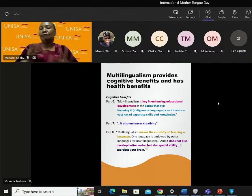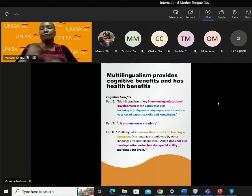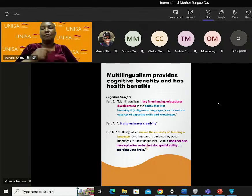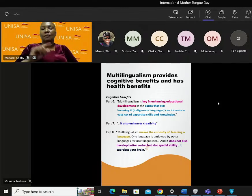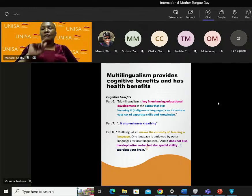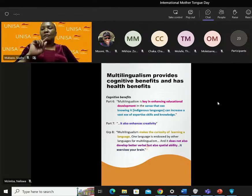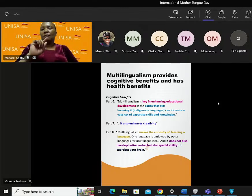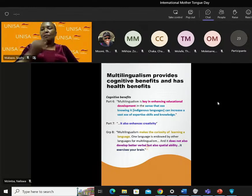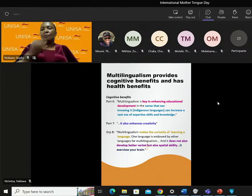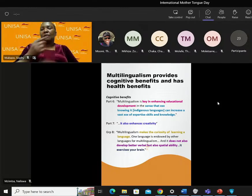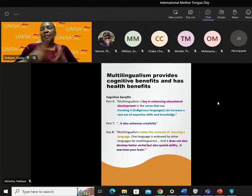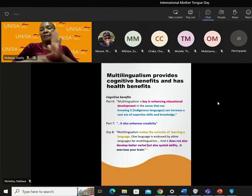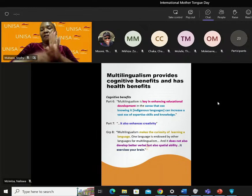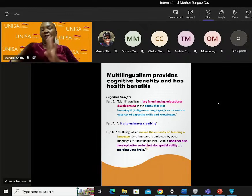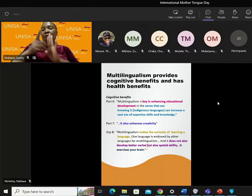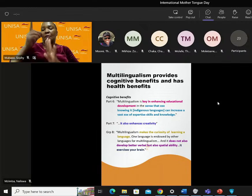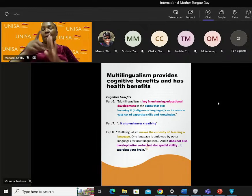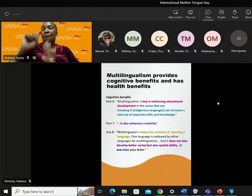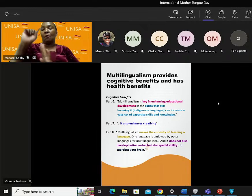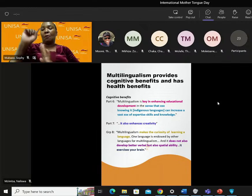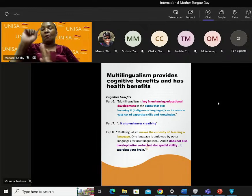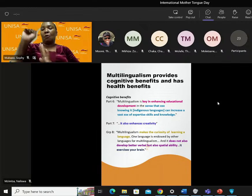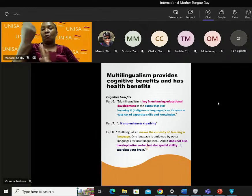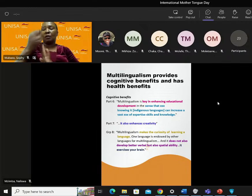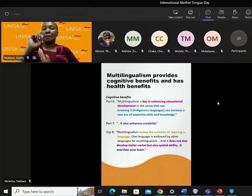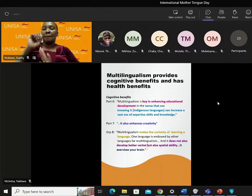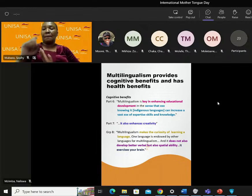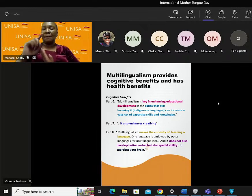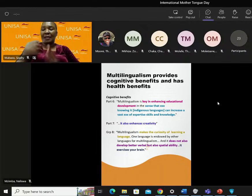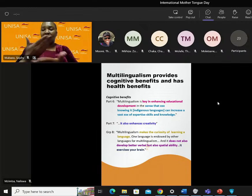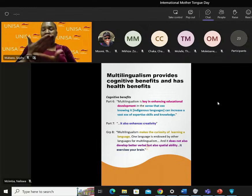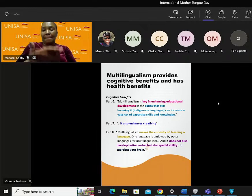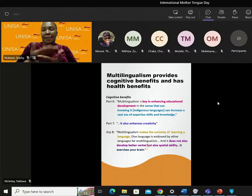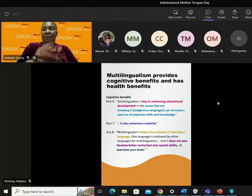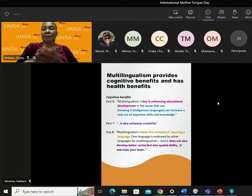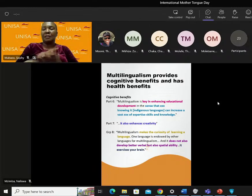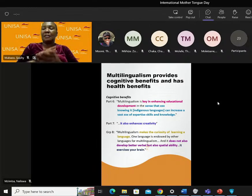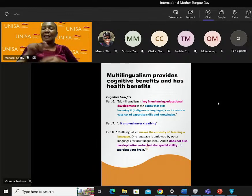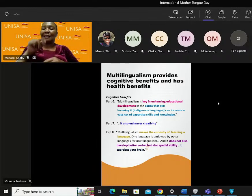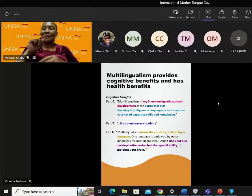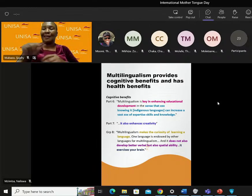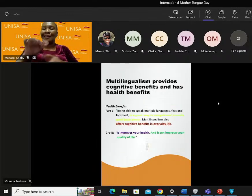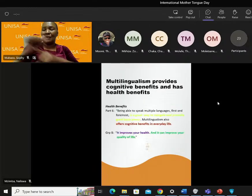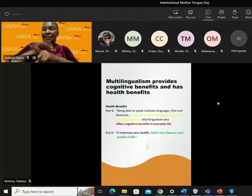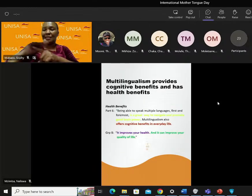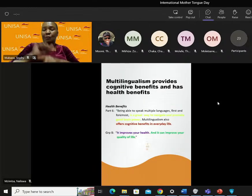also develop better verbal but also spatial ability. It exercises your brain.